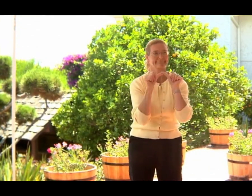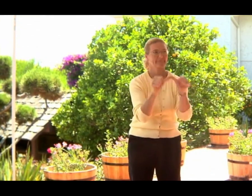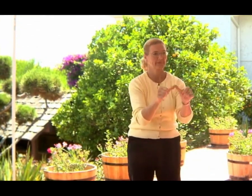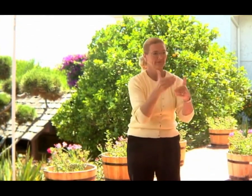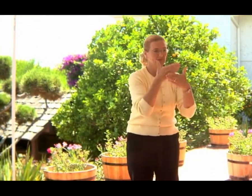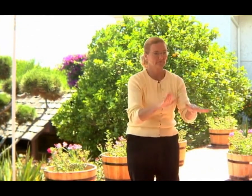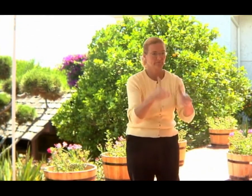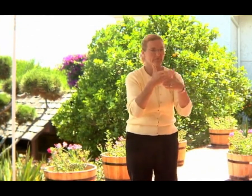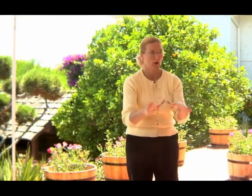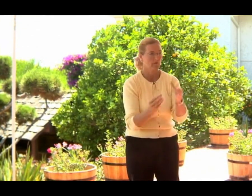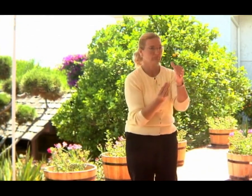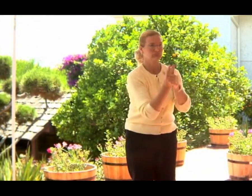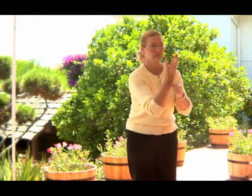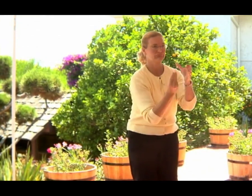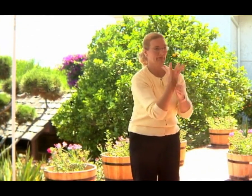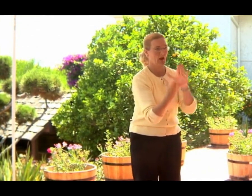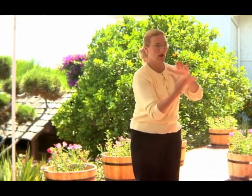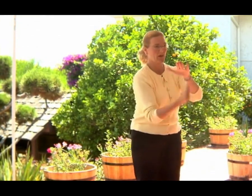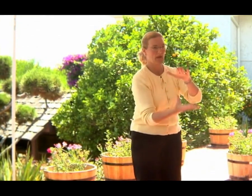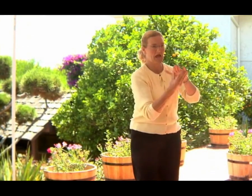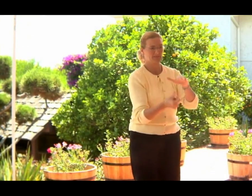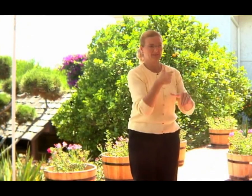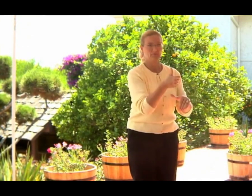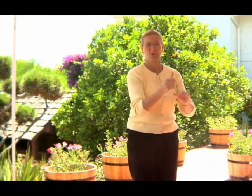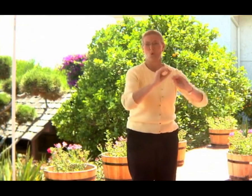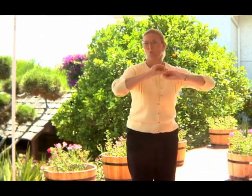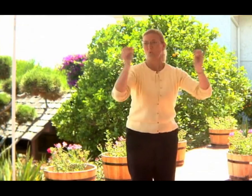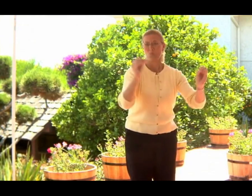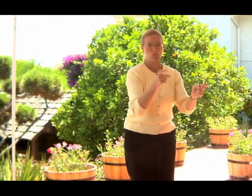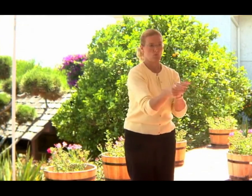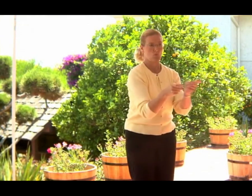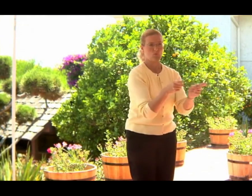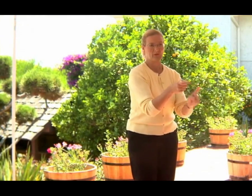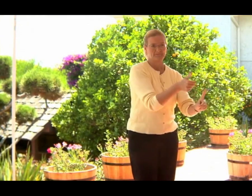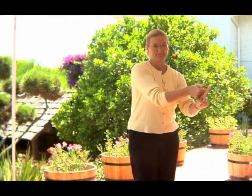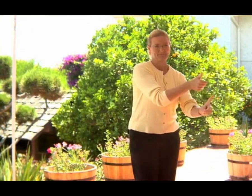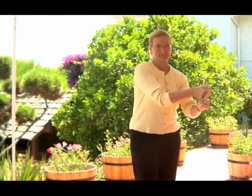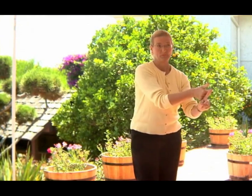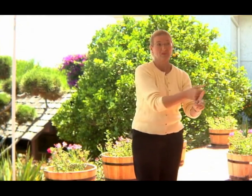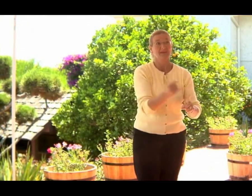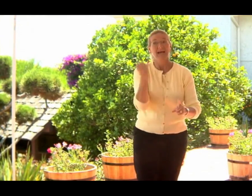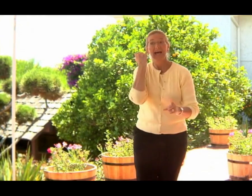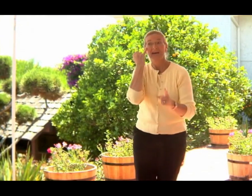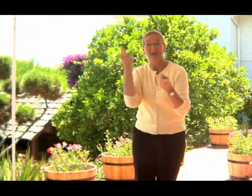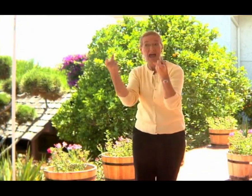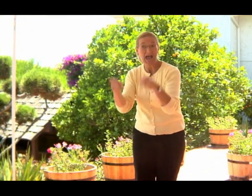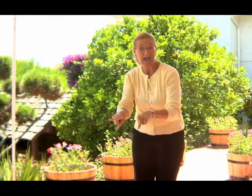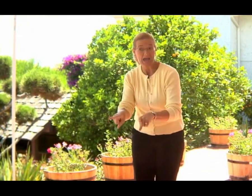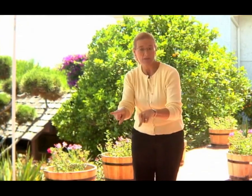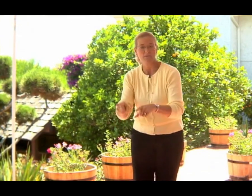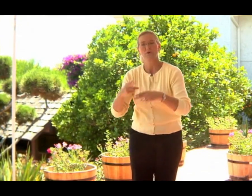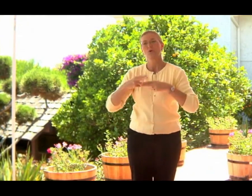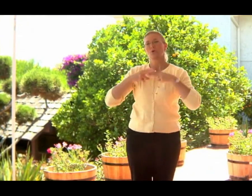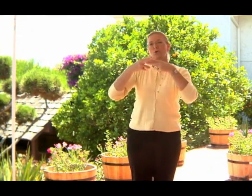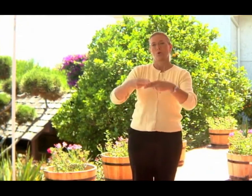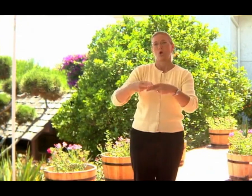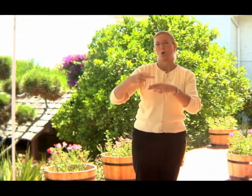but start to divide and make copies of themselves faster and in a very disorganized manner. When that happens, they are